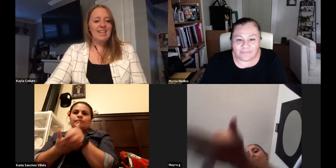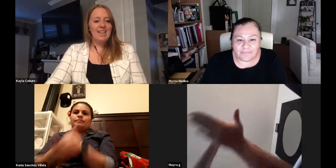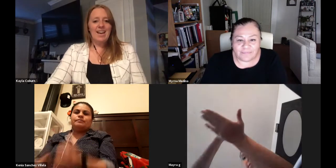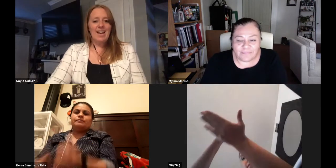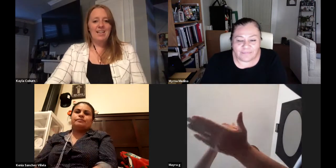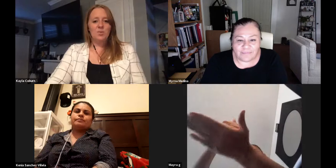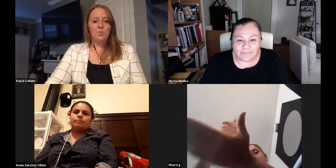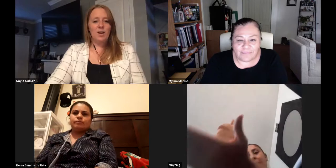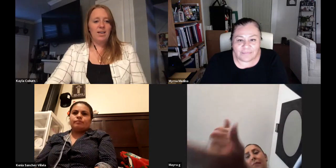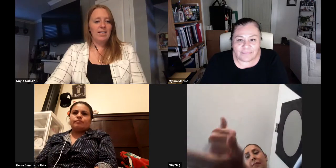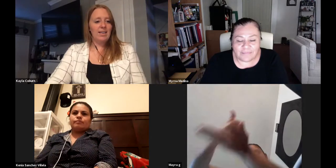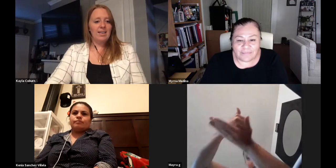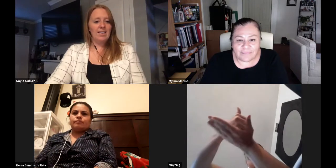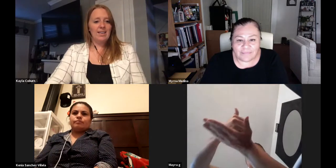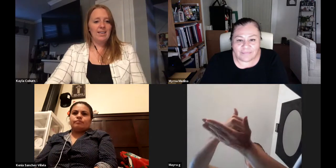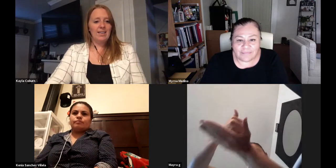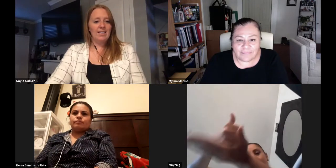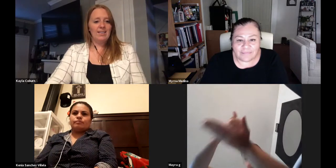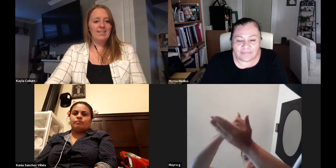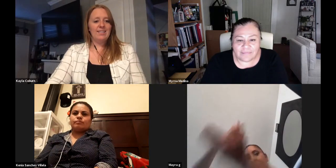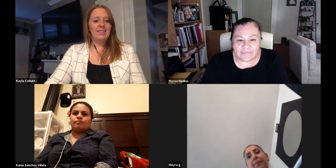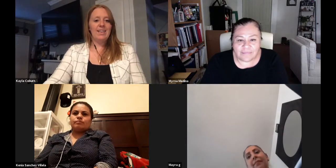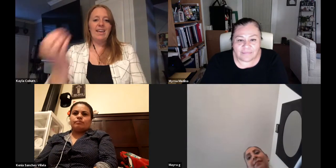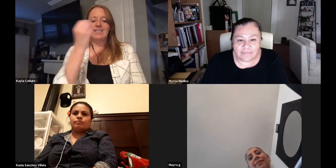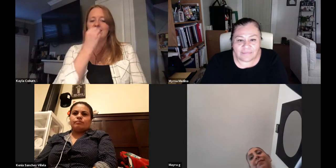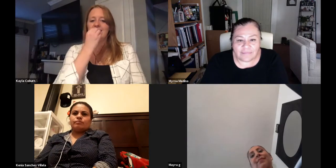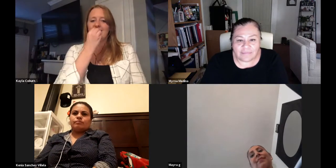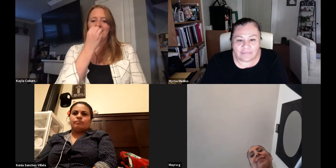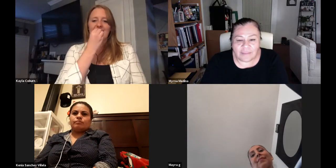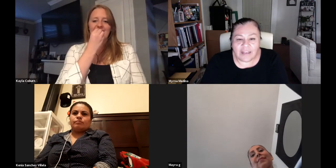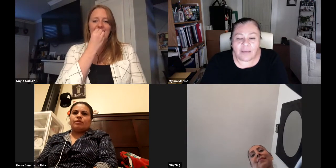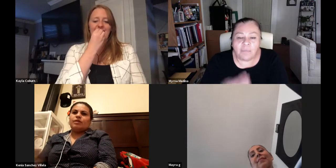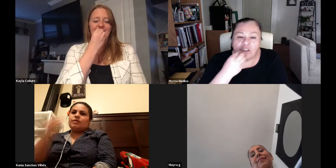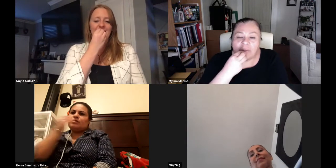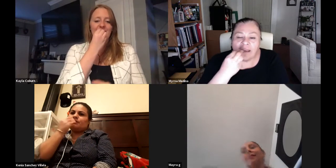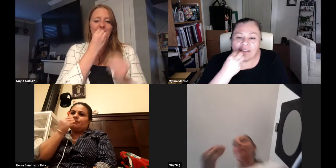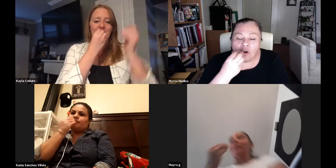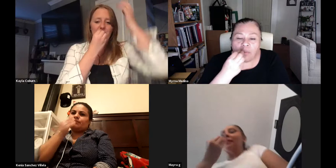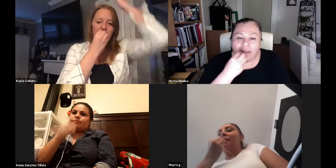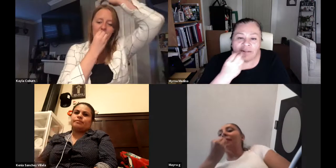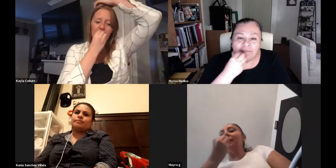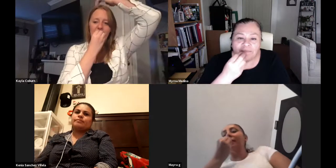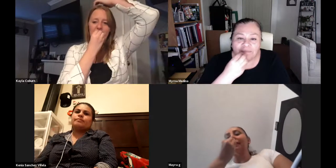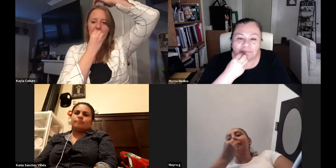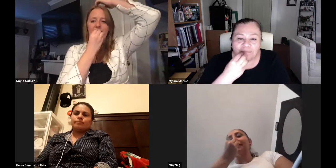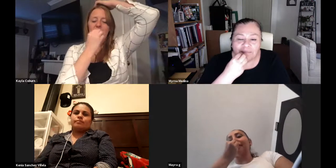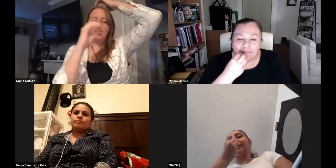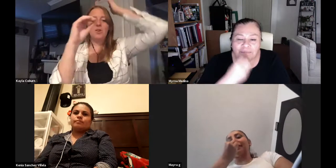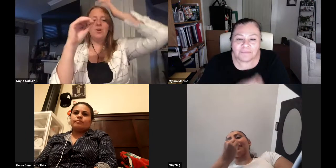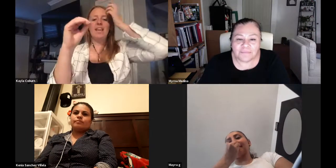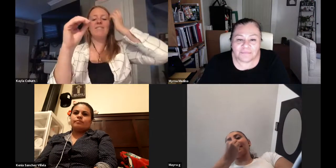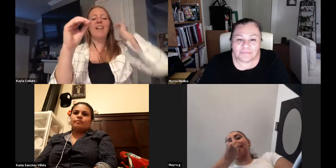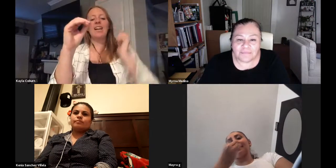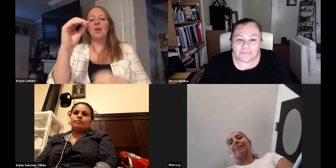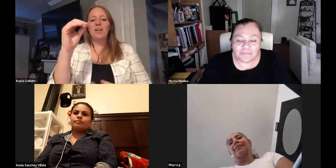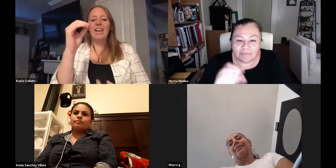The next one is eat. La próxima es comer. You